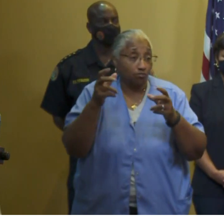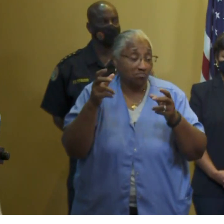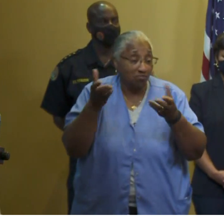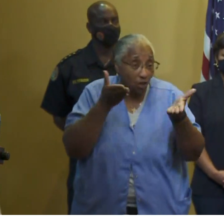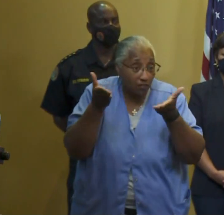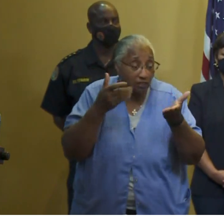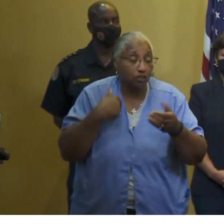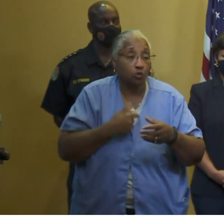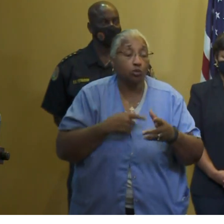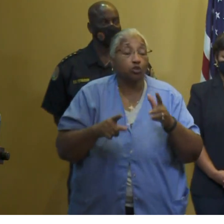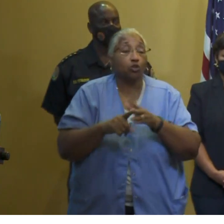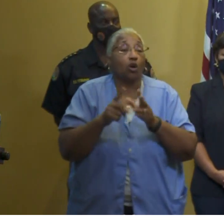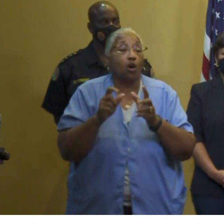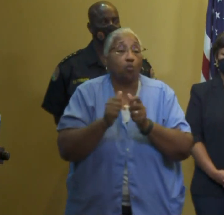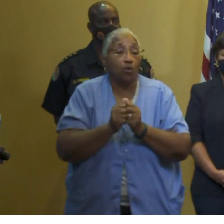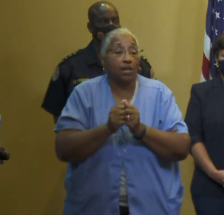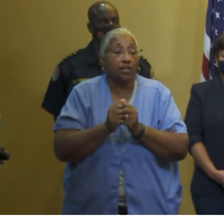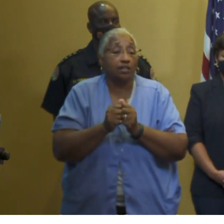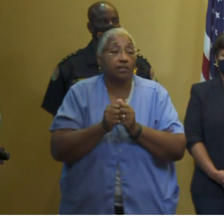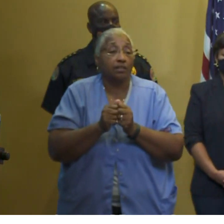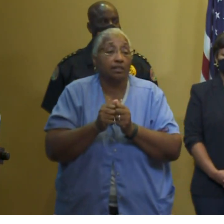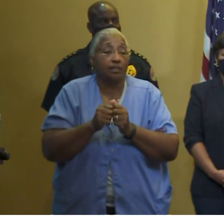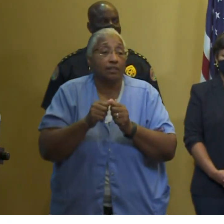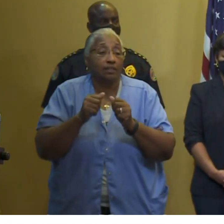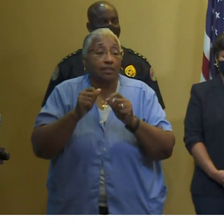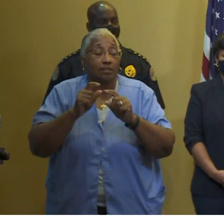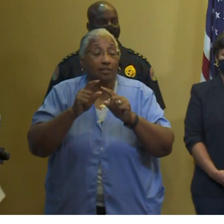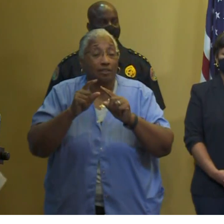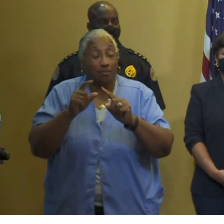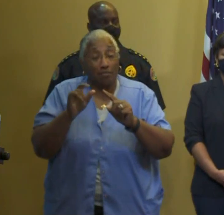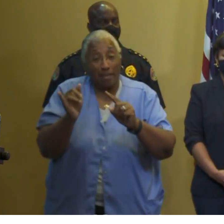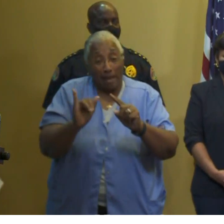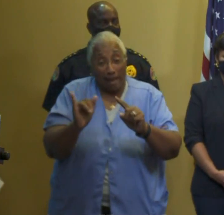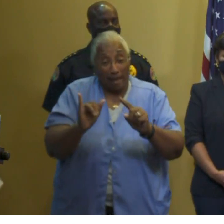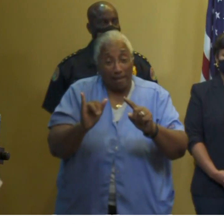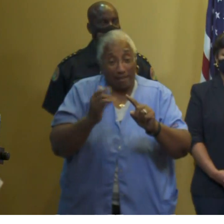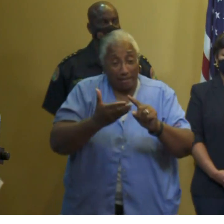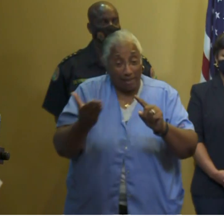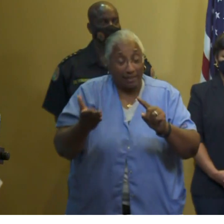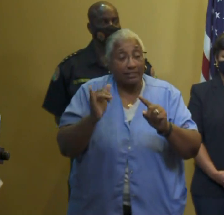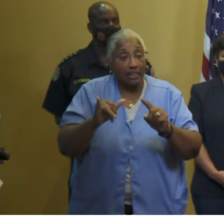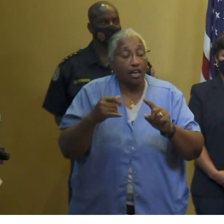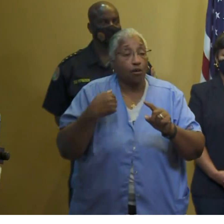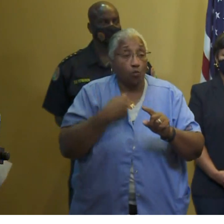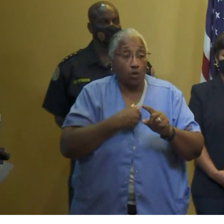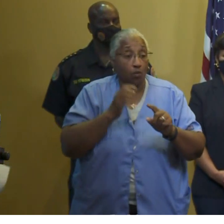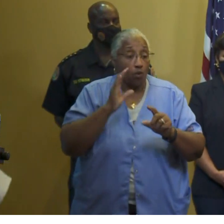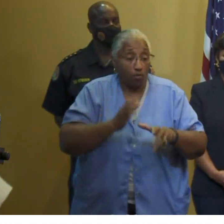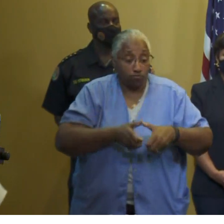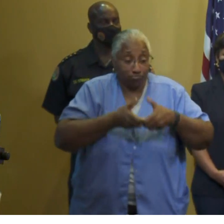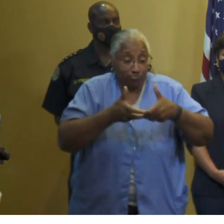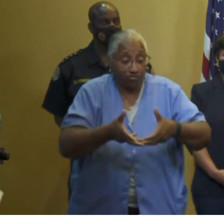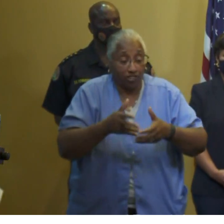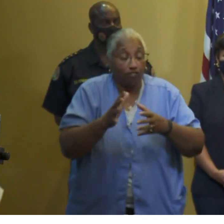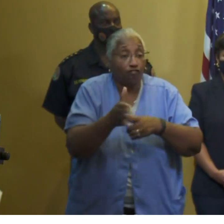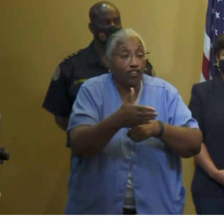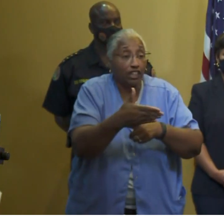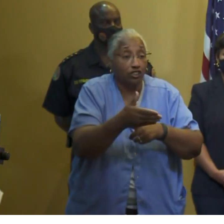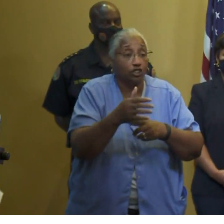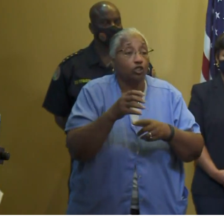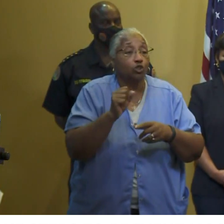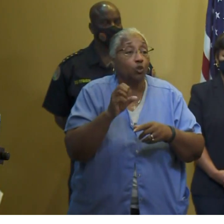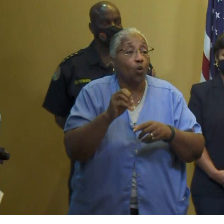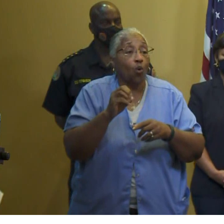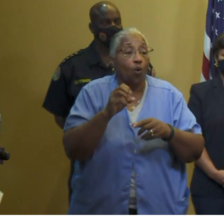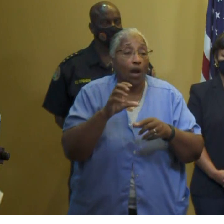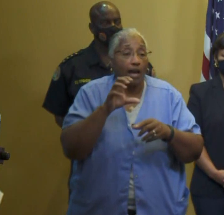up with larvicide or release mosquito fish. We will dump a bunch of fish in your swimming pool so they can eat the mosquitoes